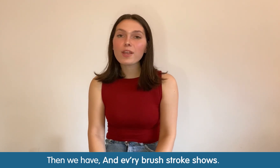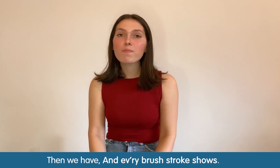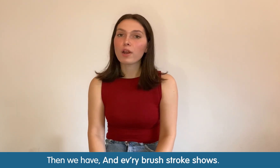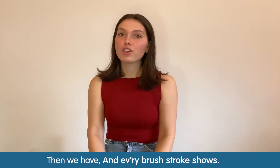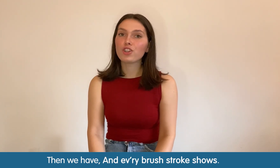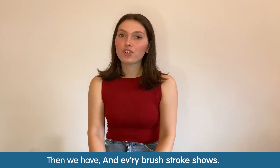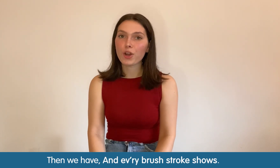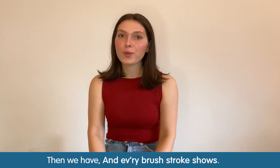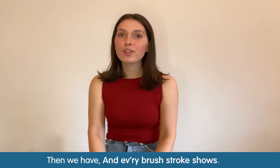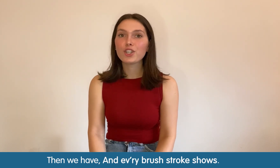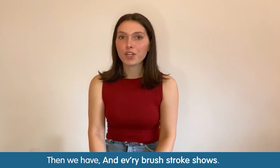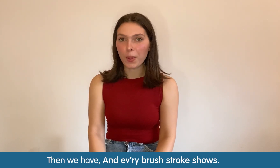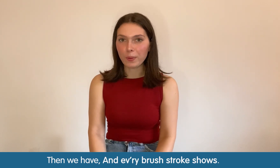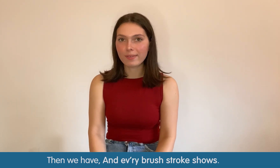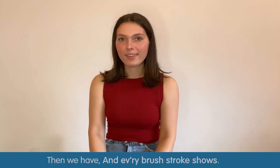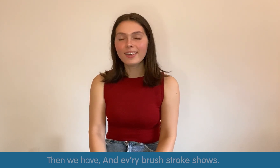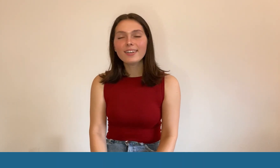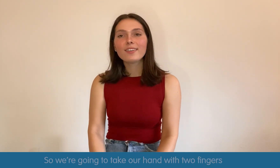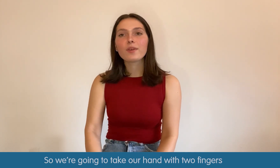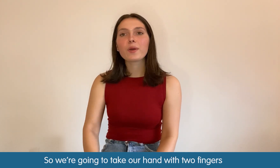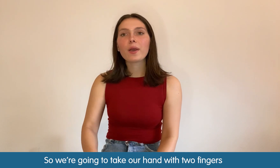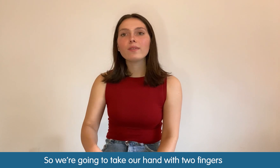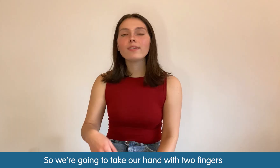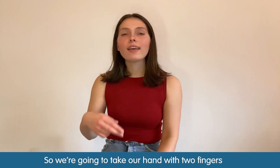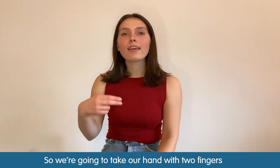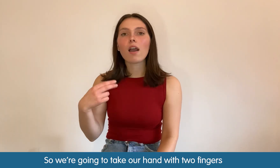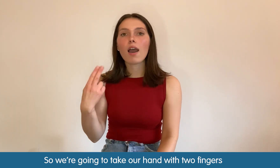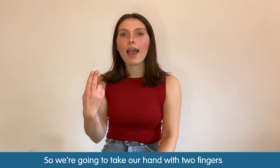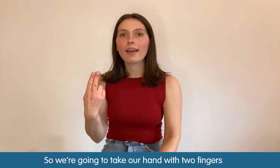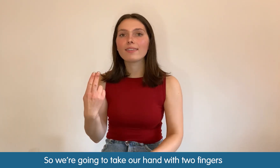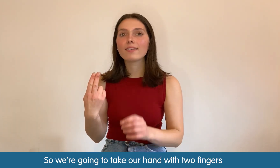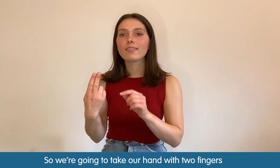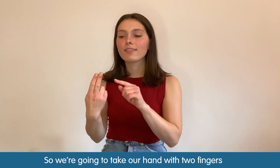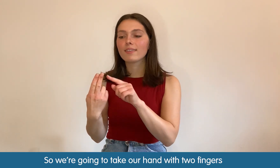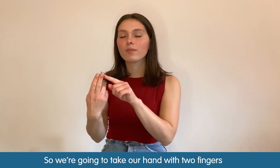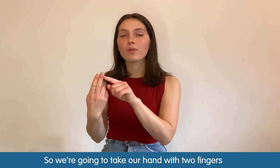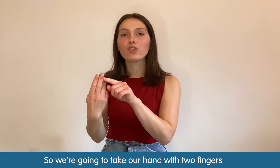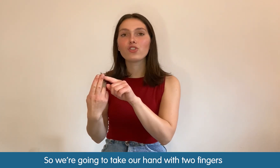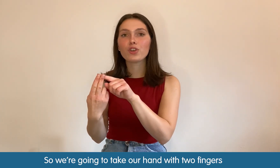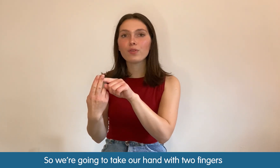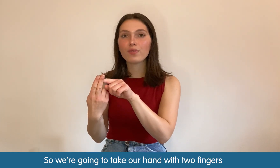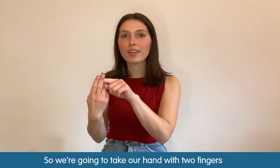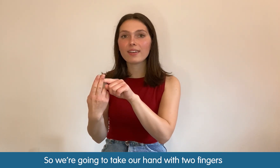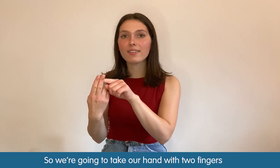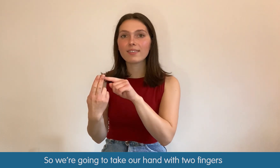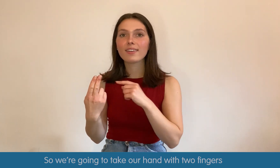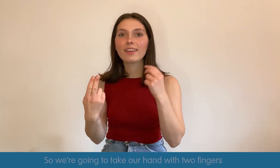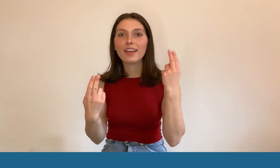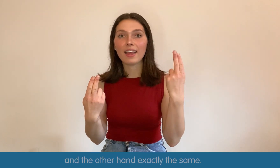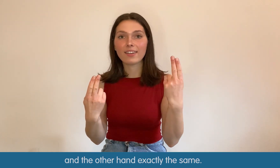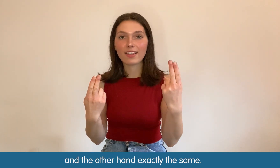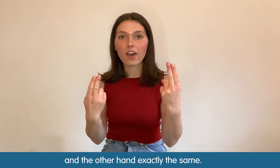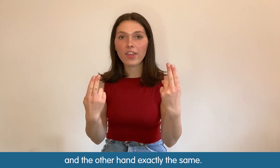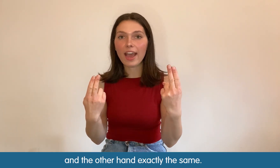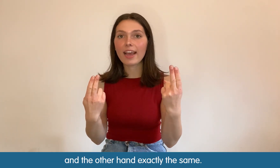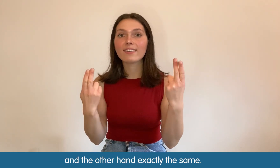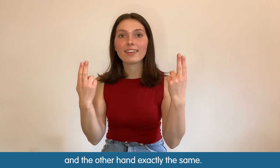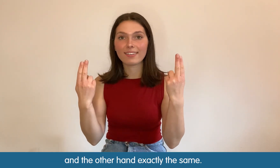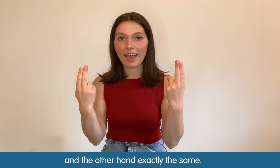brush stroke shows. So we're going to take our hand with 2 fingers and the other hand exactly